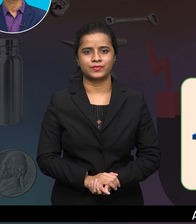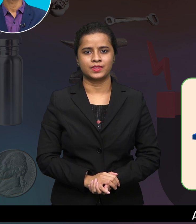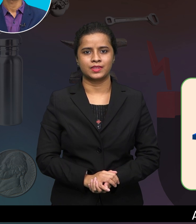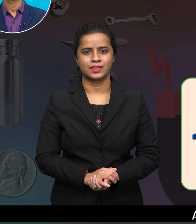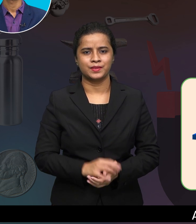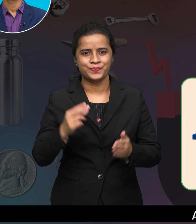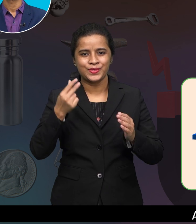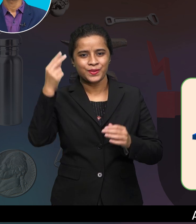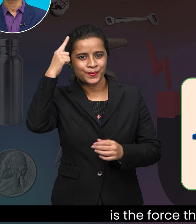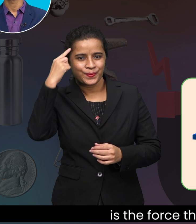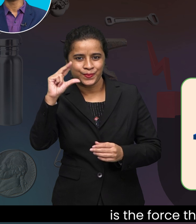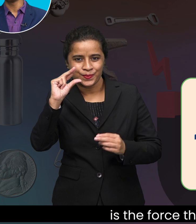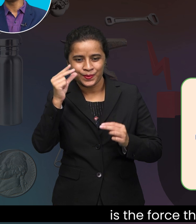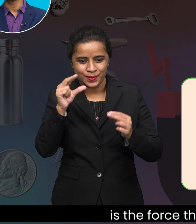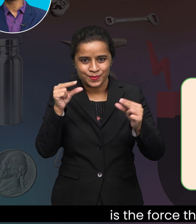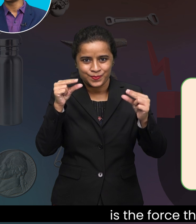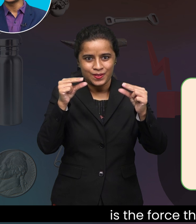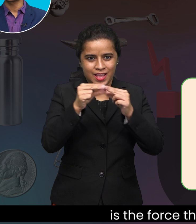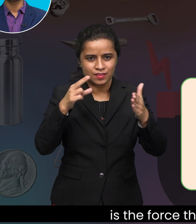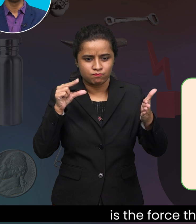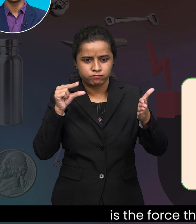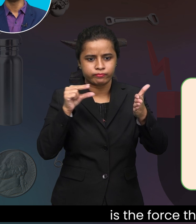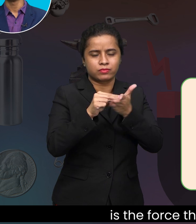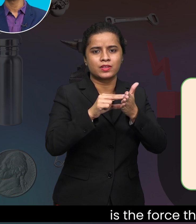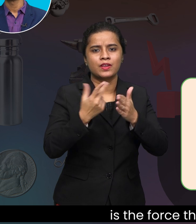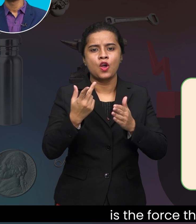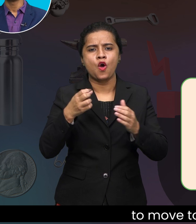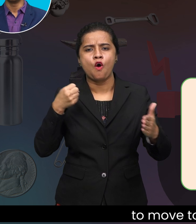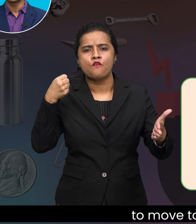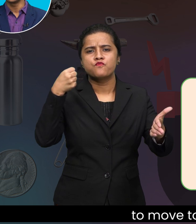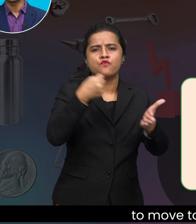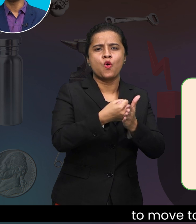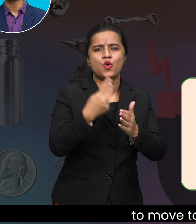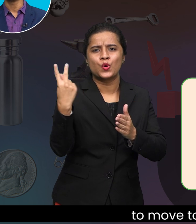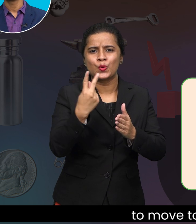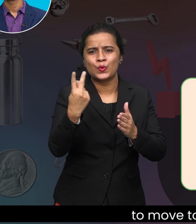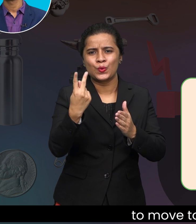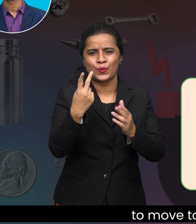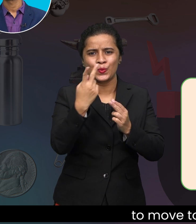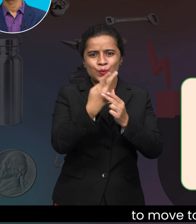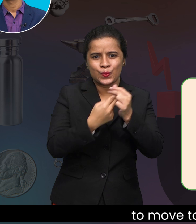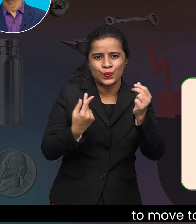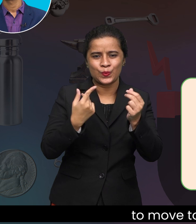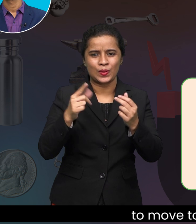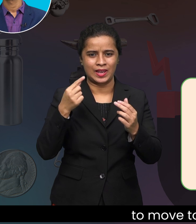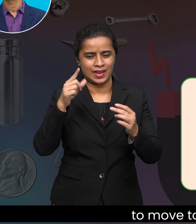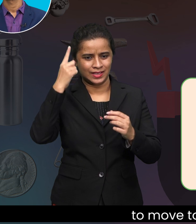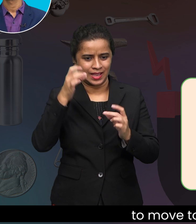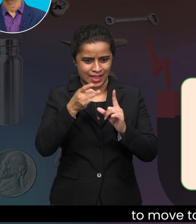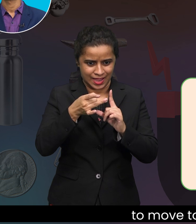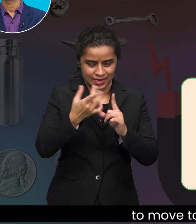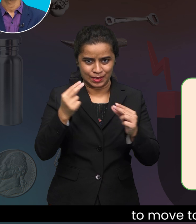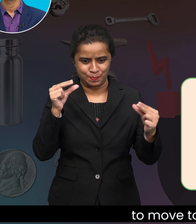Attraction is the force that attracts two bodies to move towards each other.